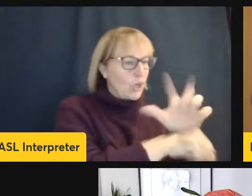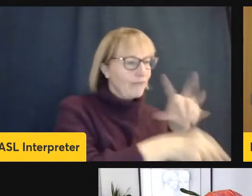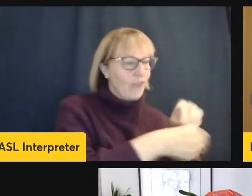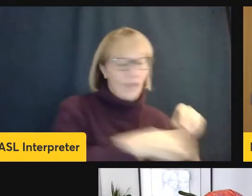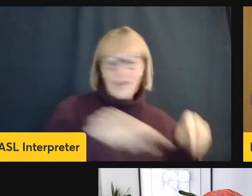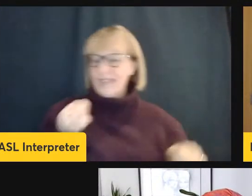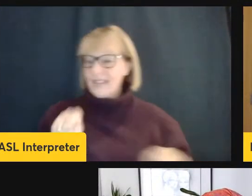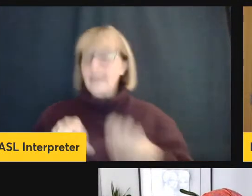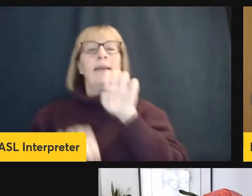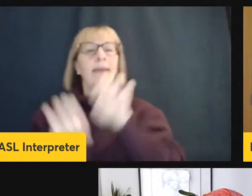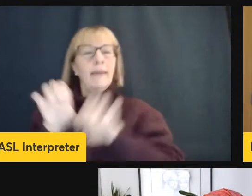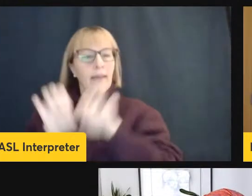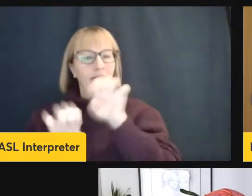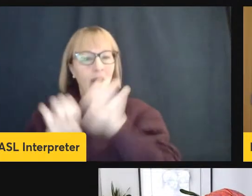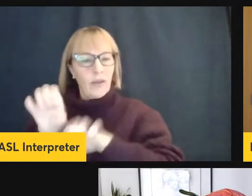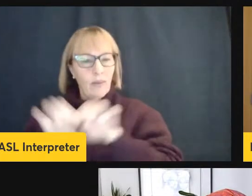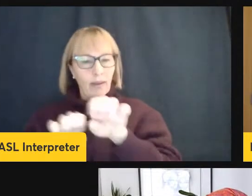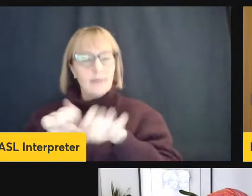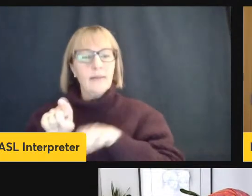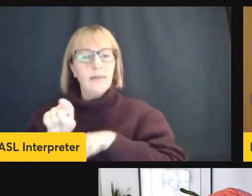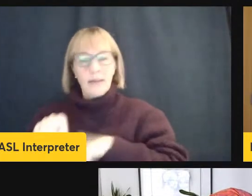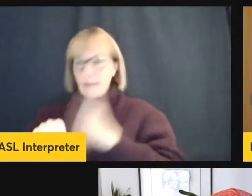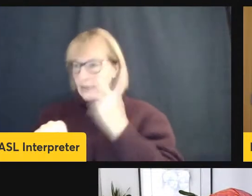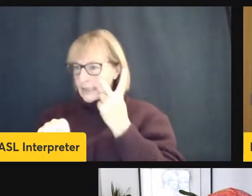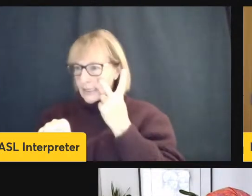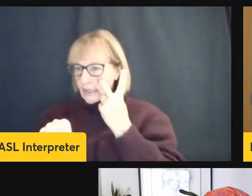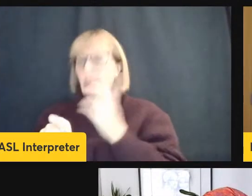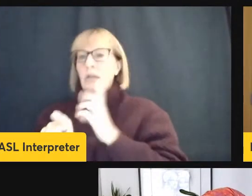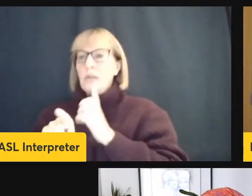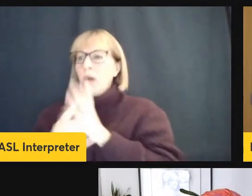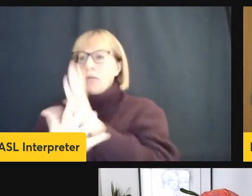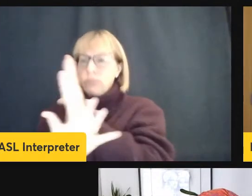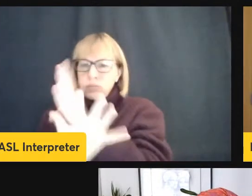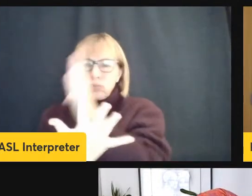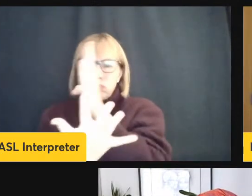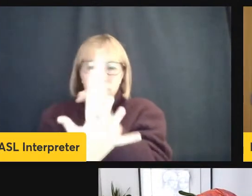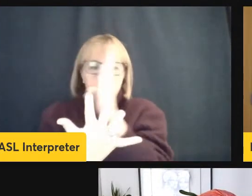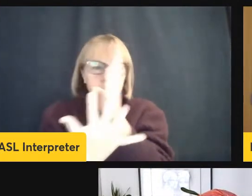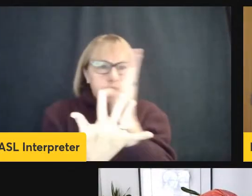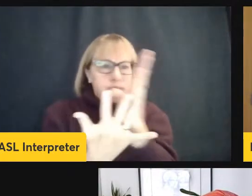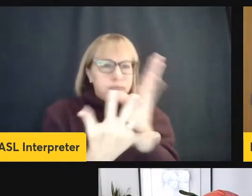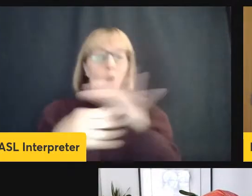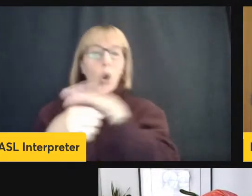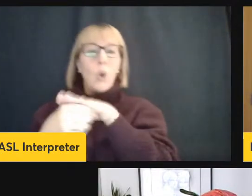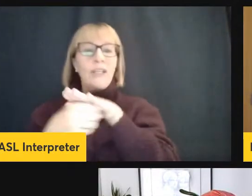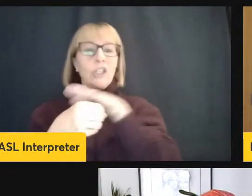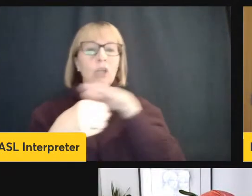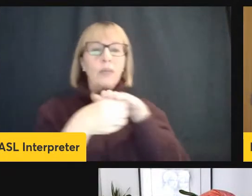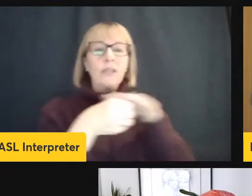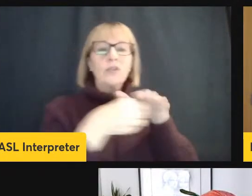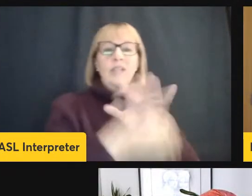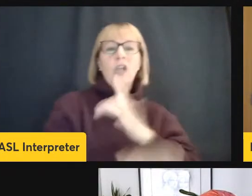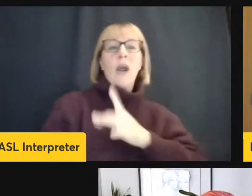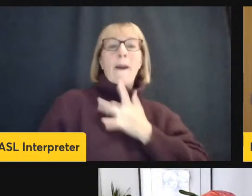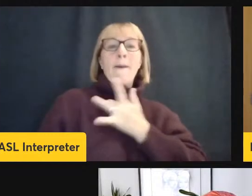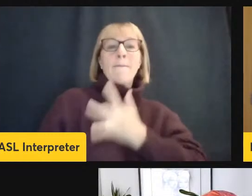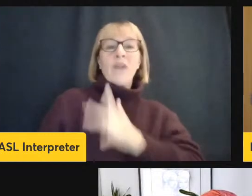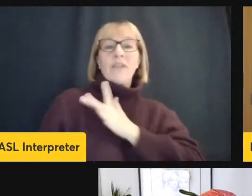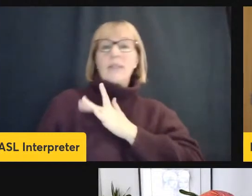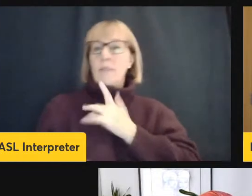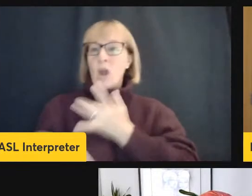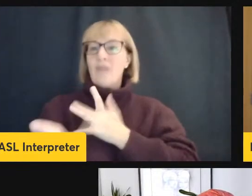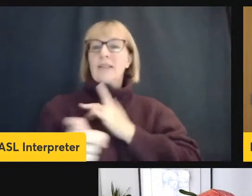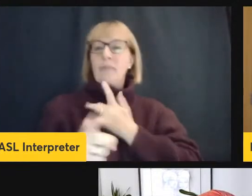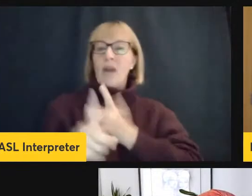interventions that we're making to make sure that we can see site by site, region by region, province by province, we have successful